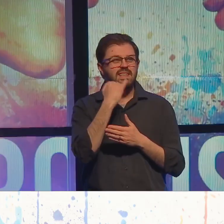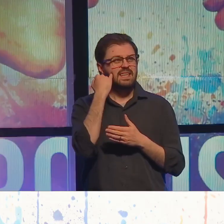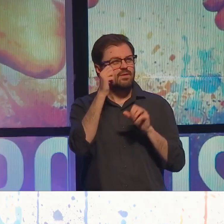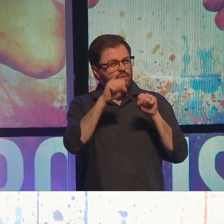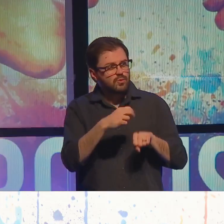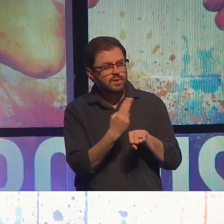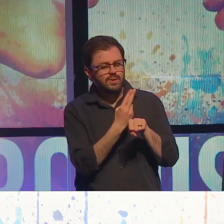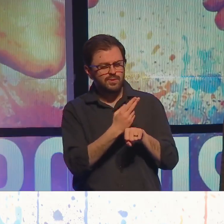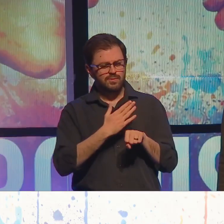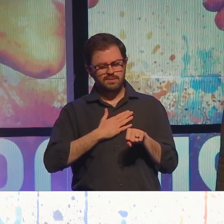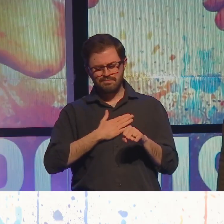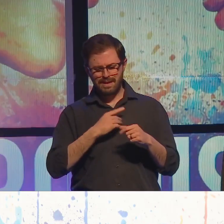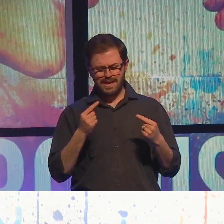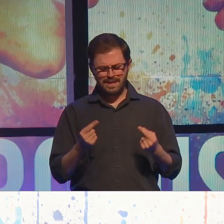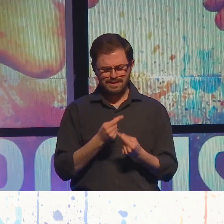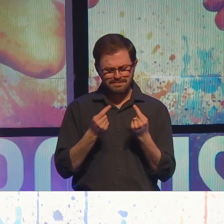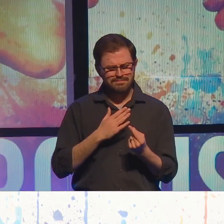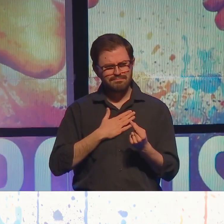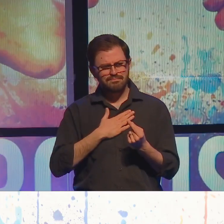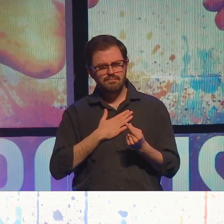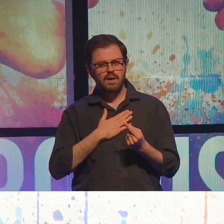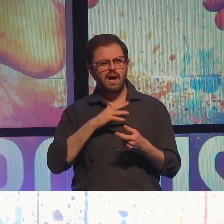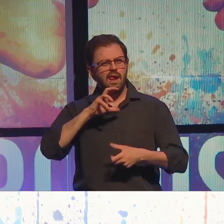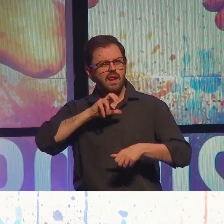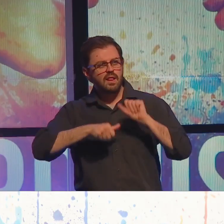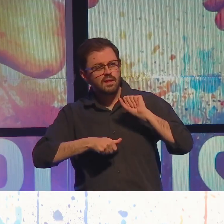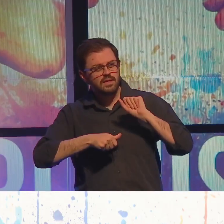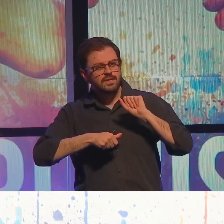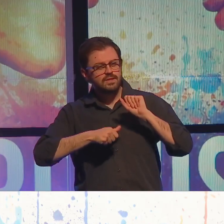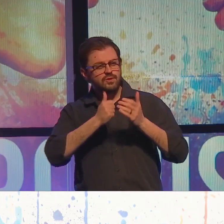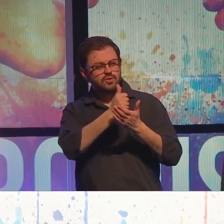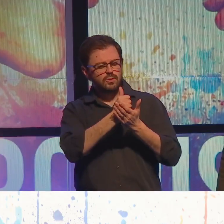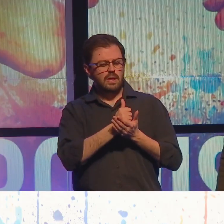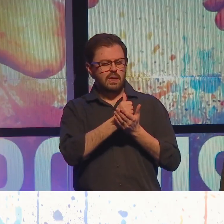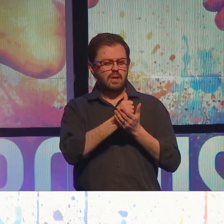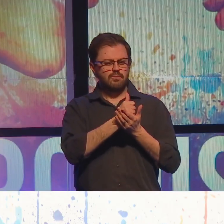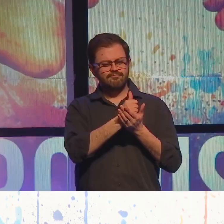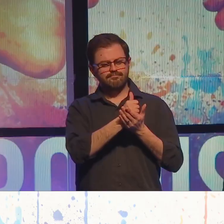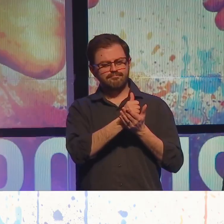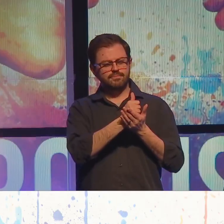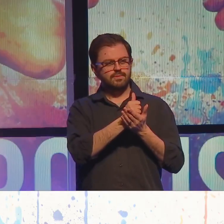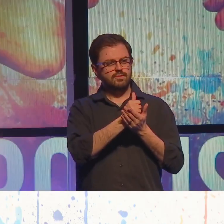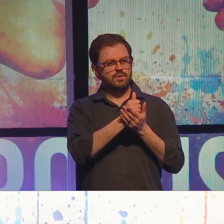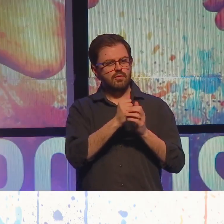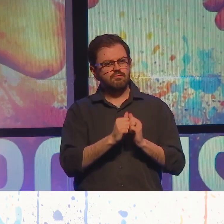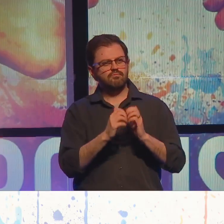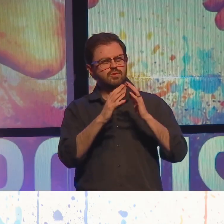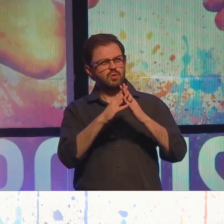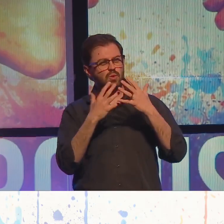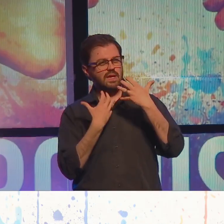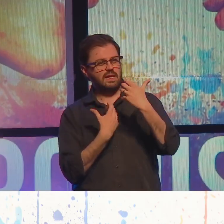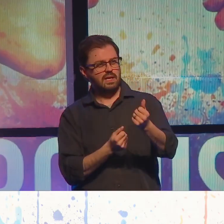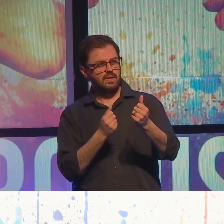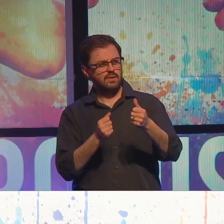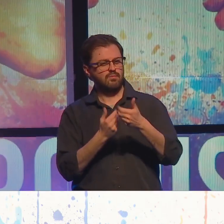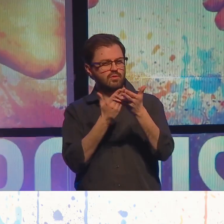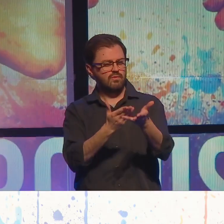was done to me to restore, to heal, to bring life, then I am making it